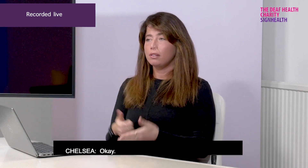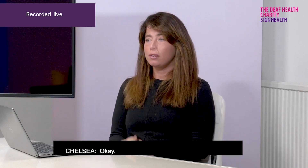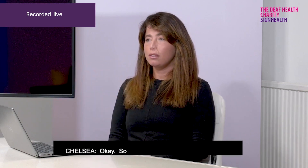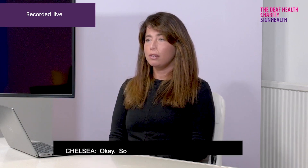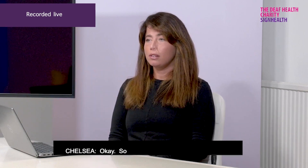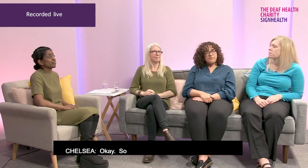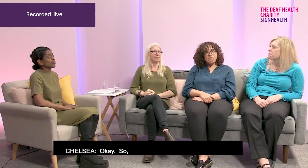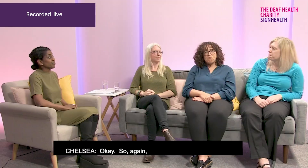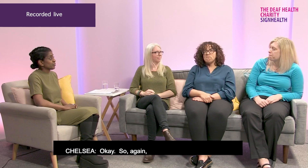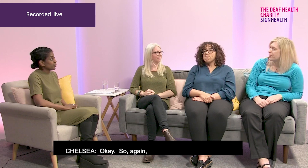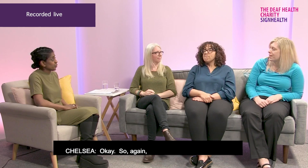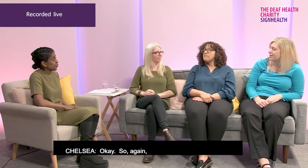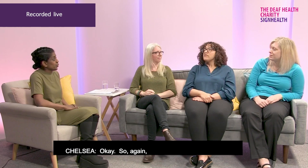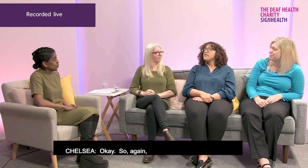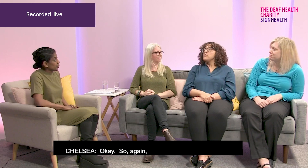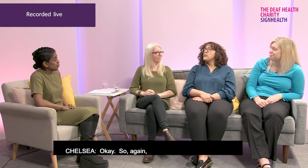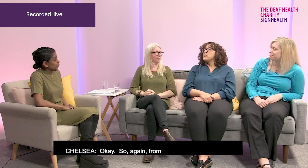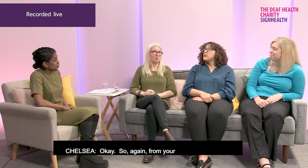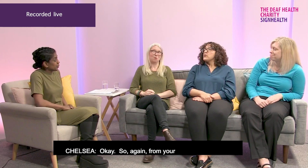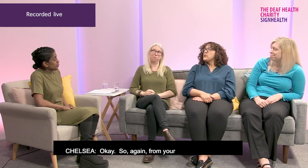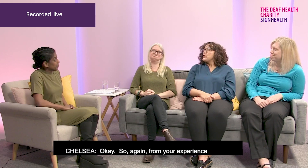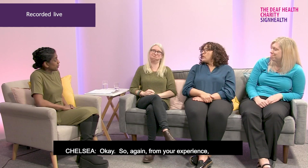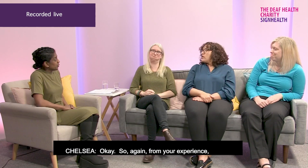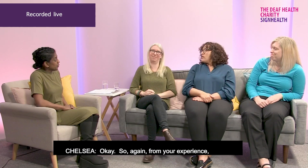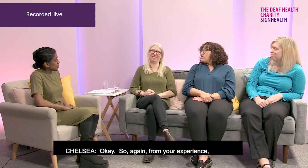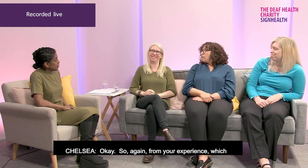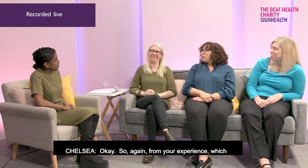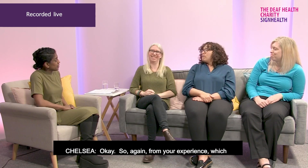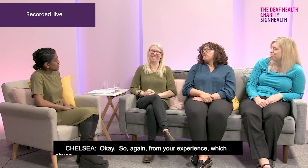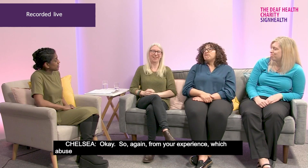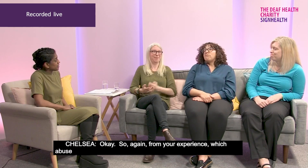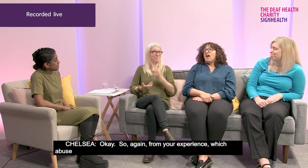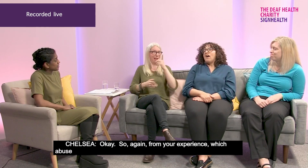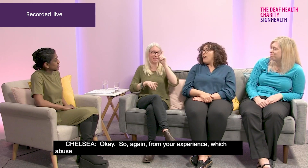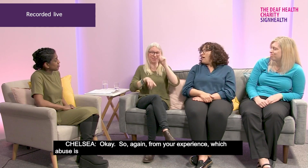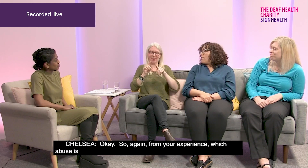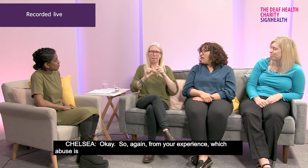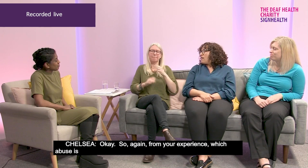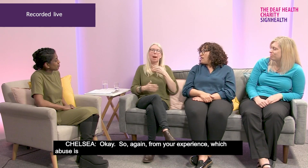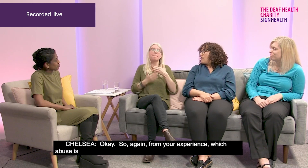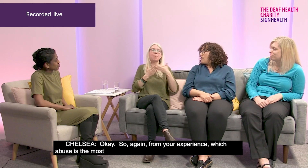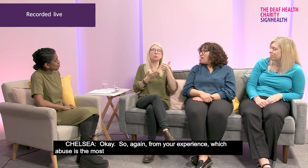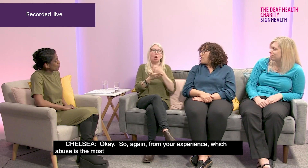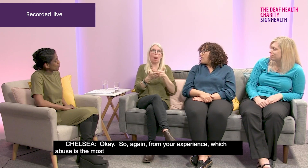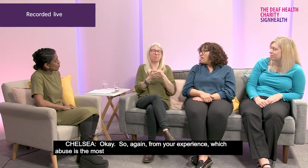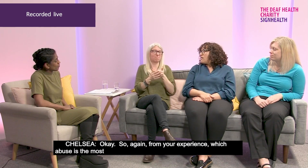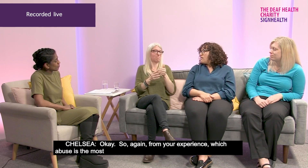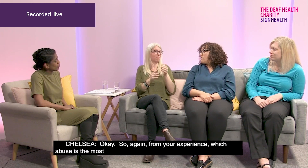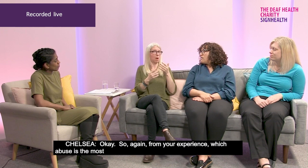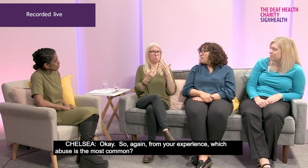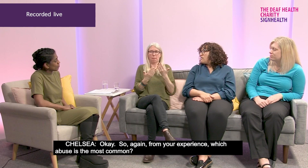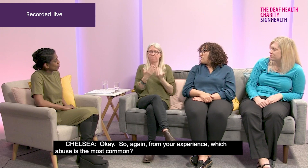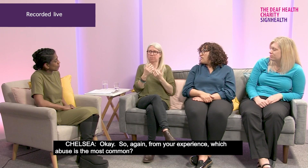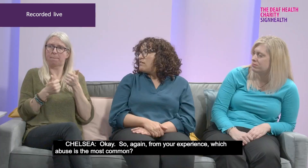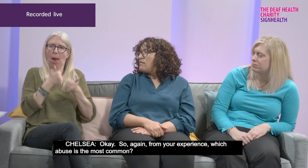Okay, so again, from your experience, which abuse is the most common?